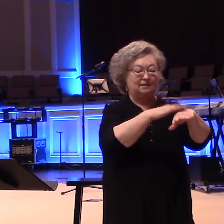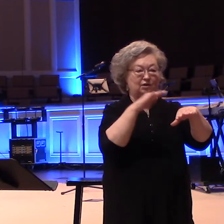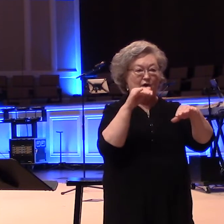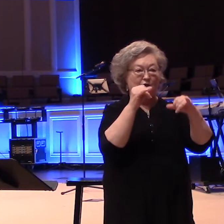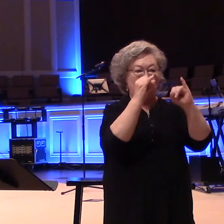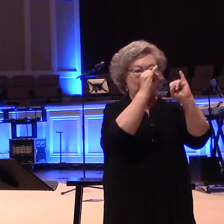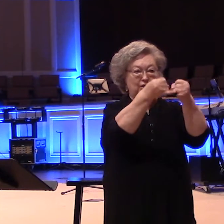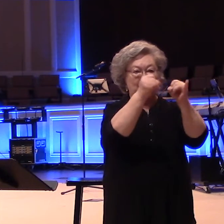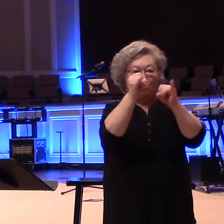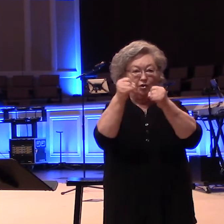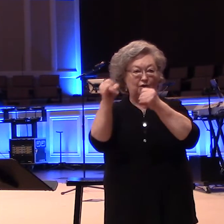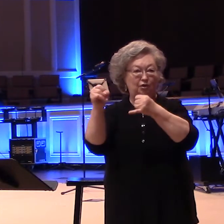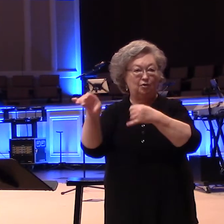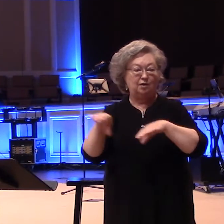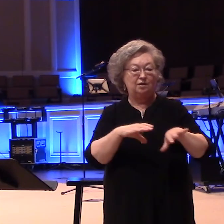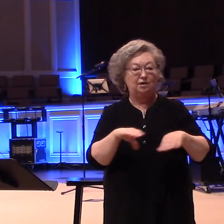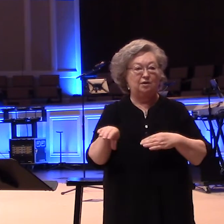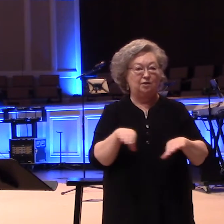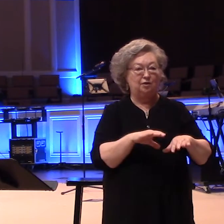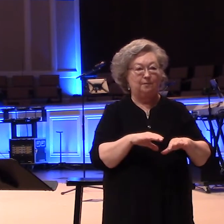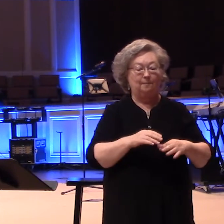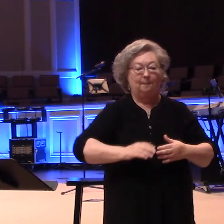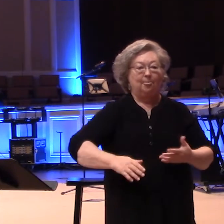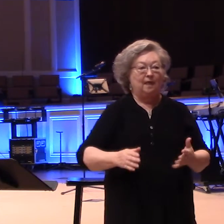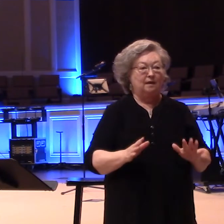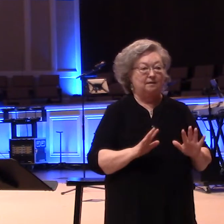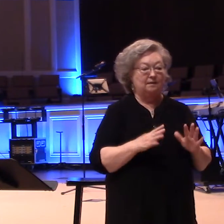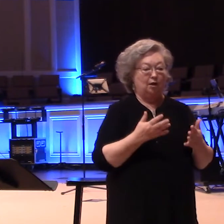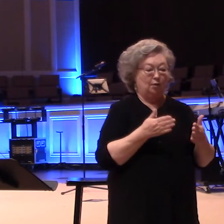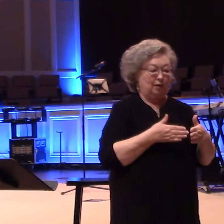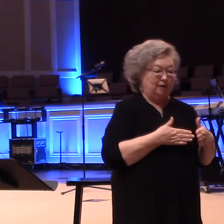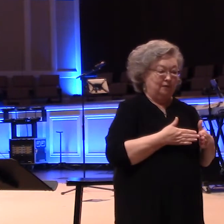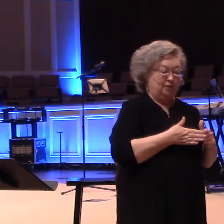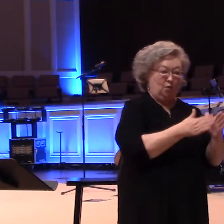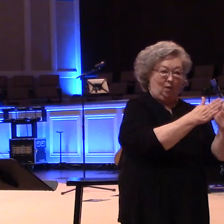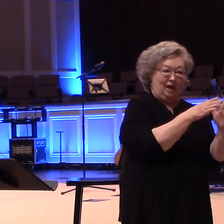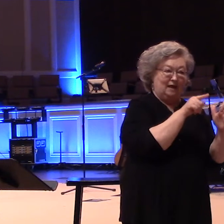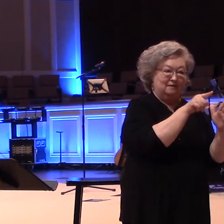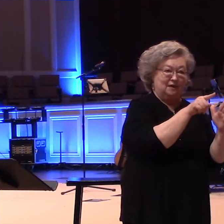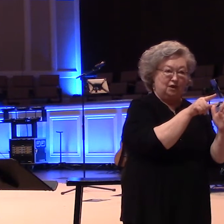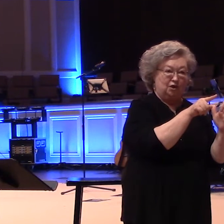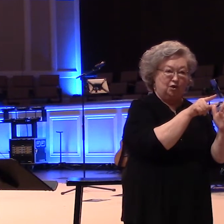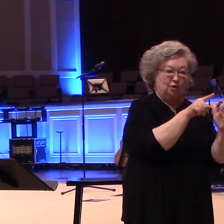With the measure that you give, that's how it's going to be measured back to you. And